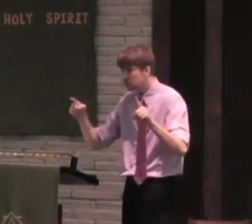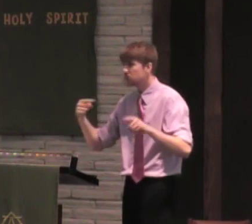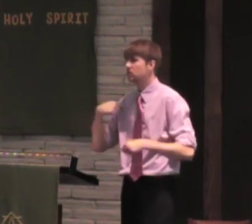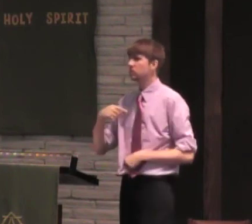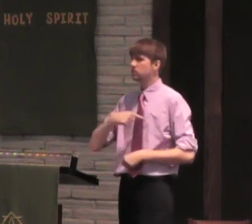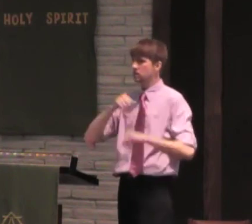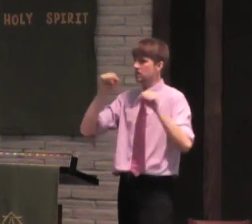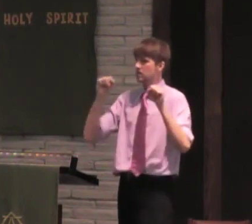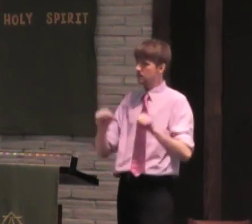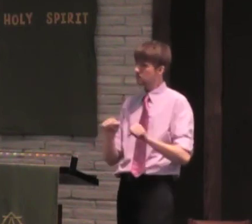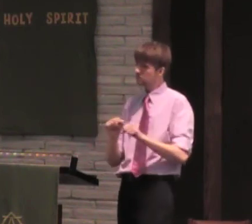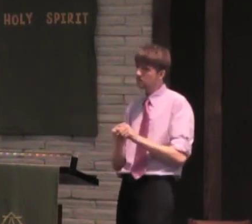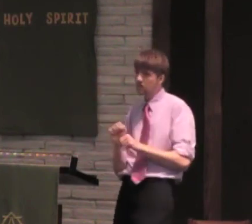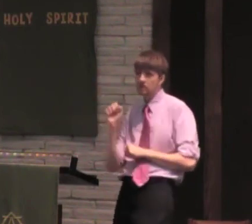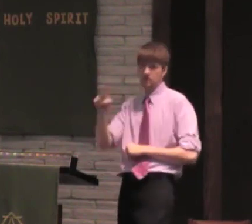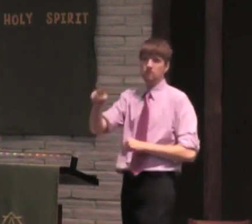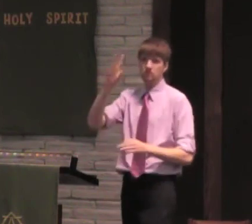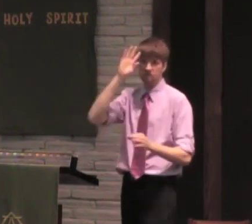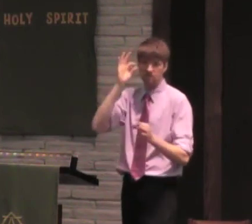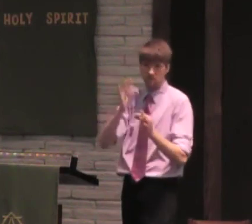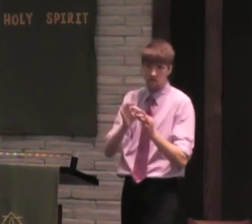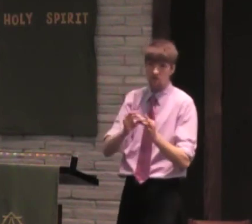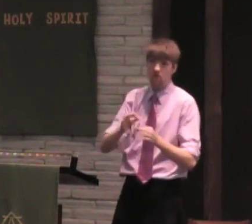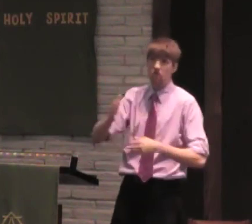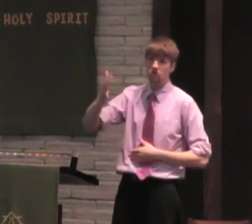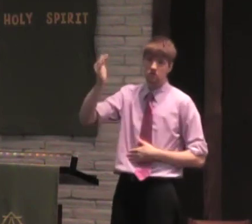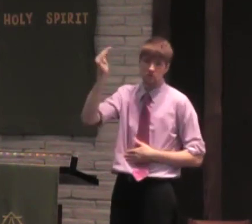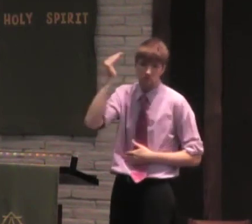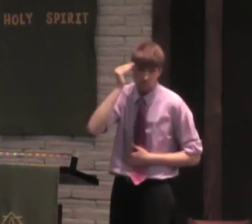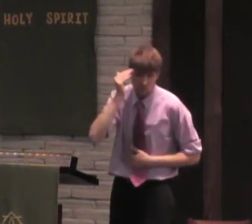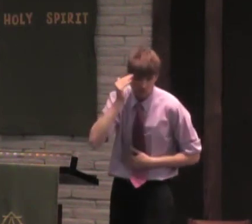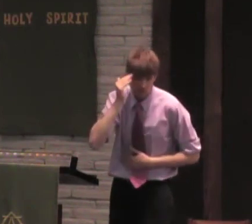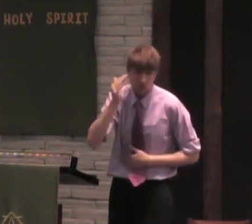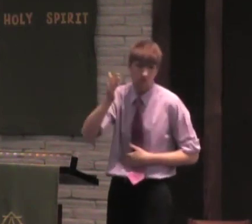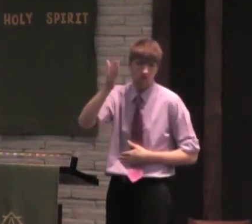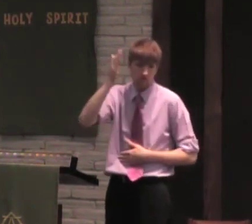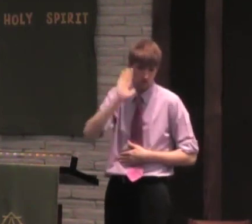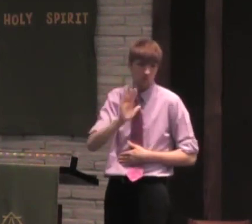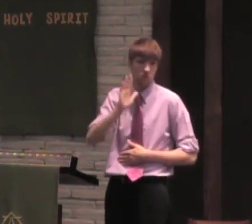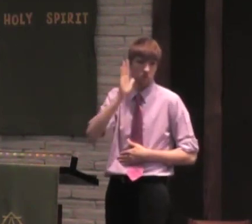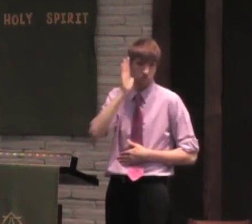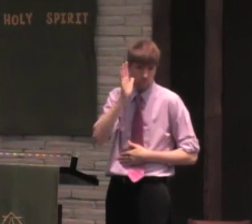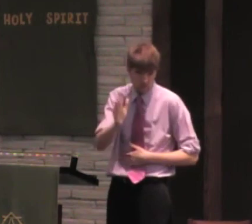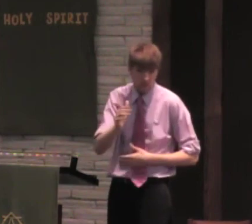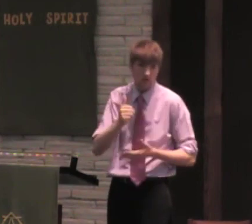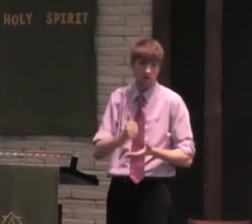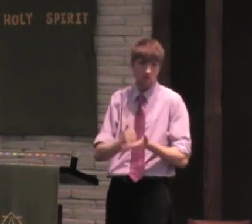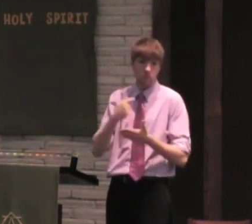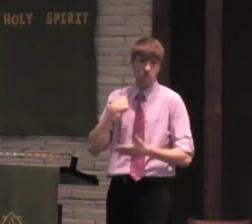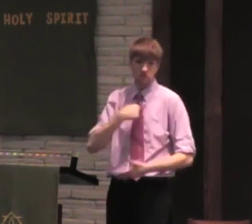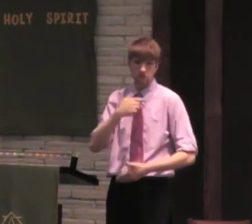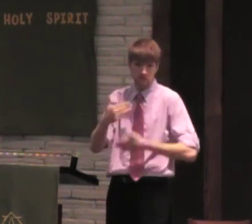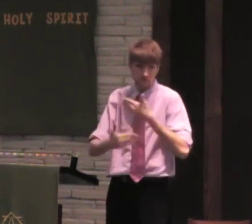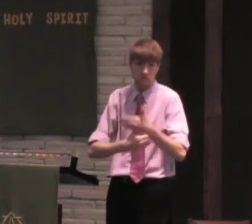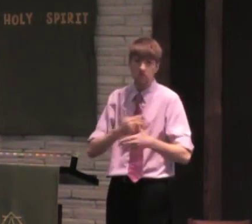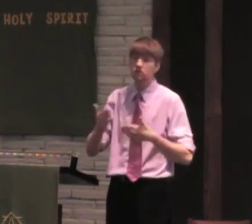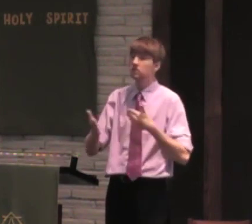And it doesn't matter where we fail or we're successful, we take a leap of faith and we know that God will help